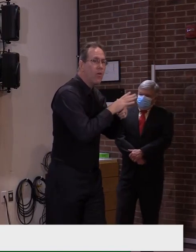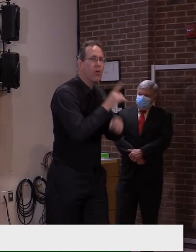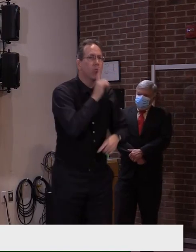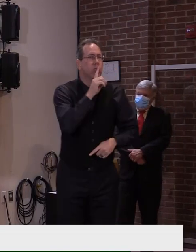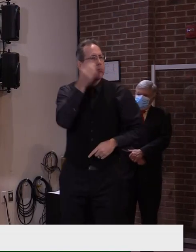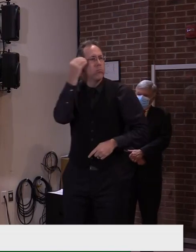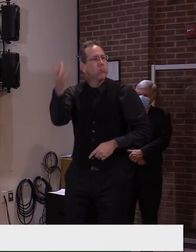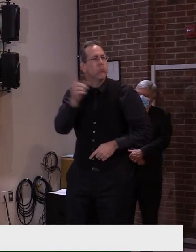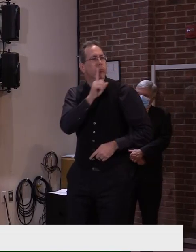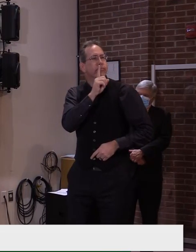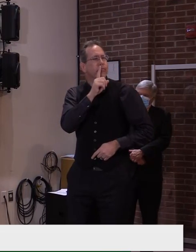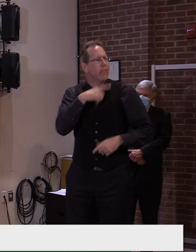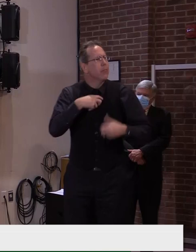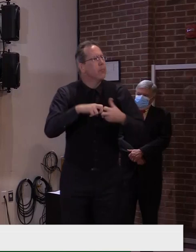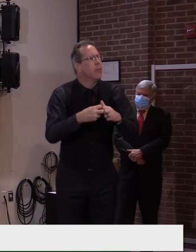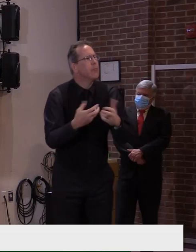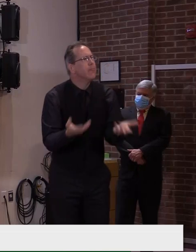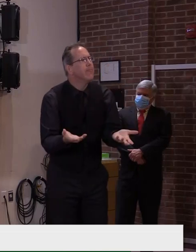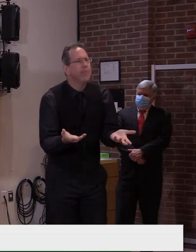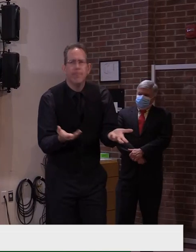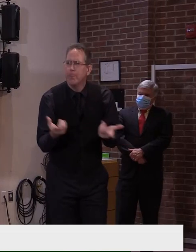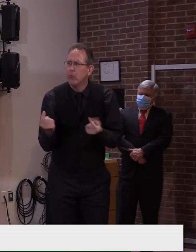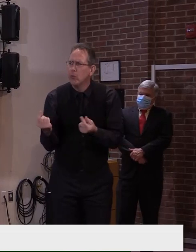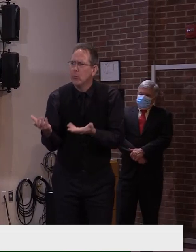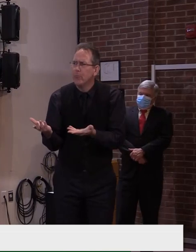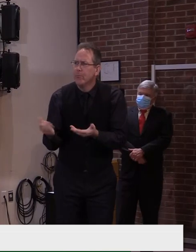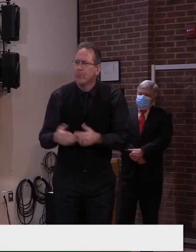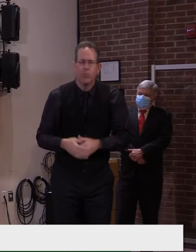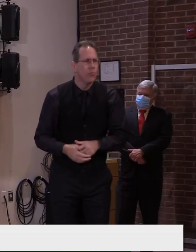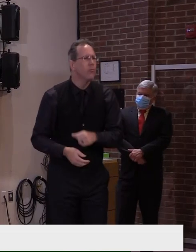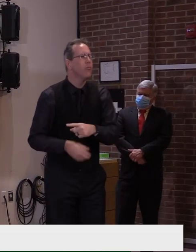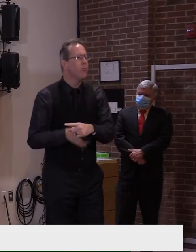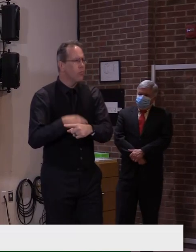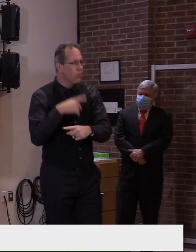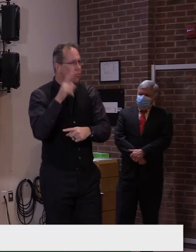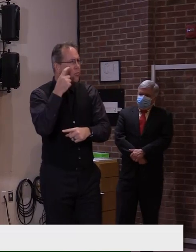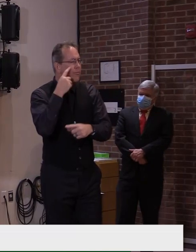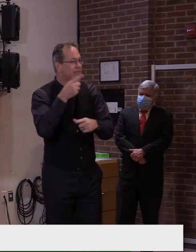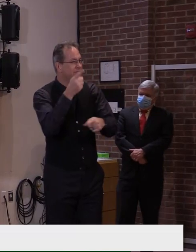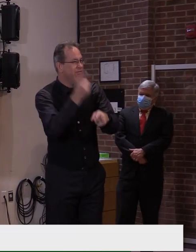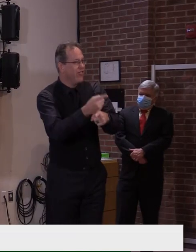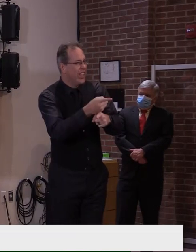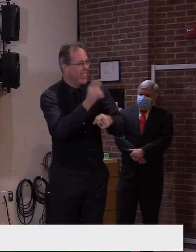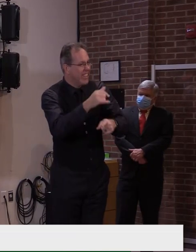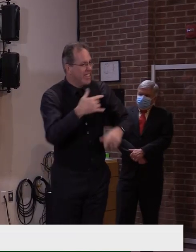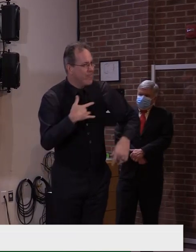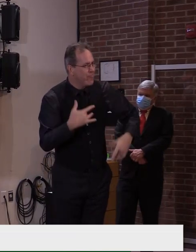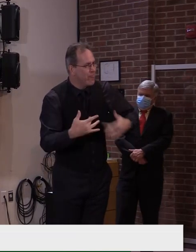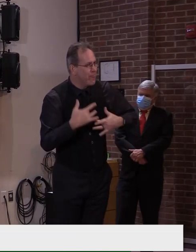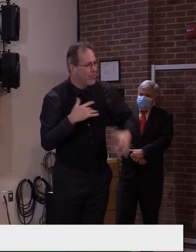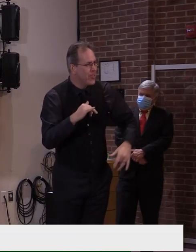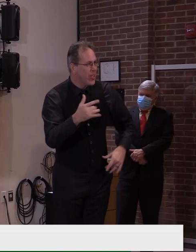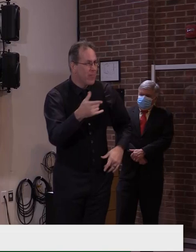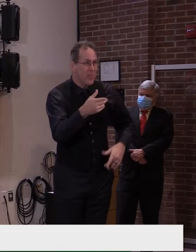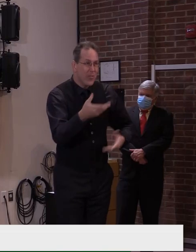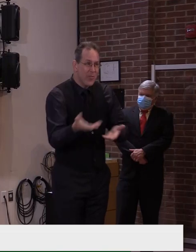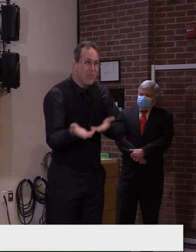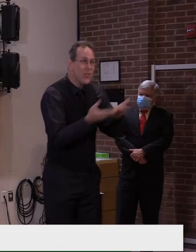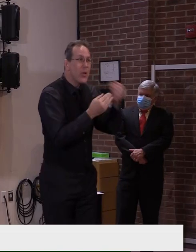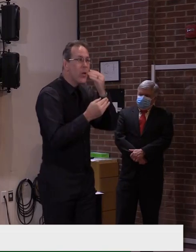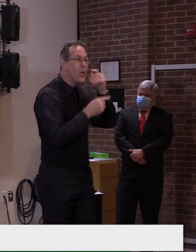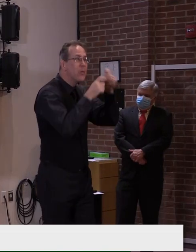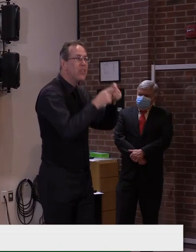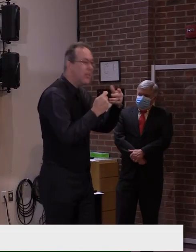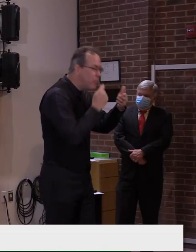because while we might hope that people who test positive with an antigen test would call in and report that, the reality is it